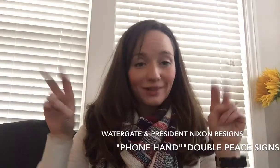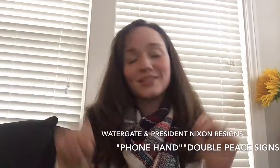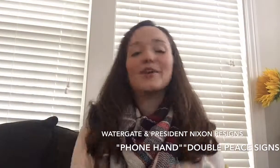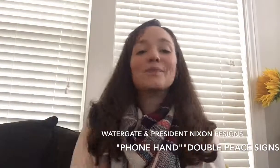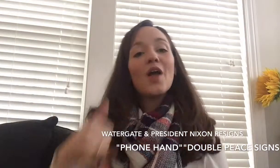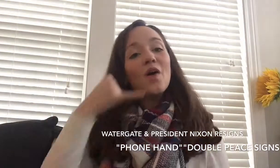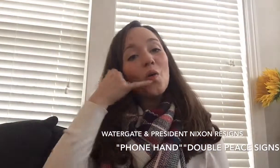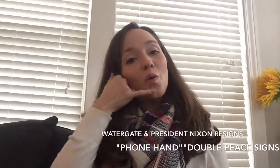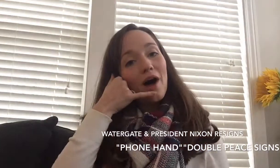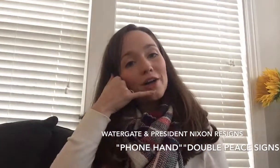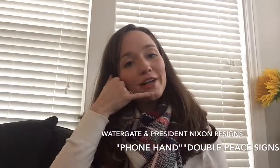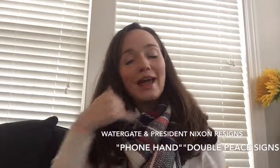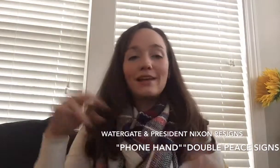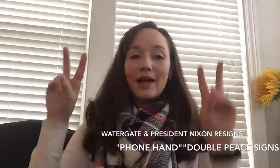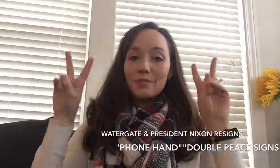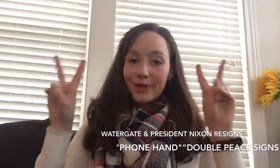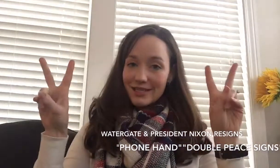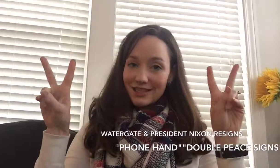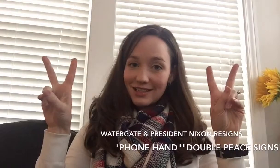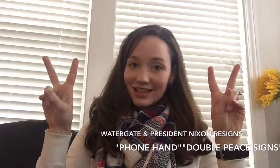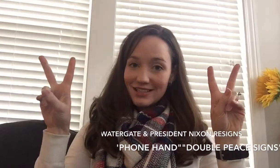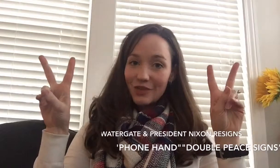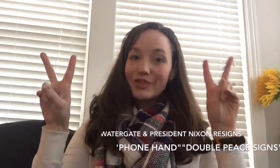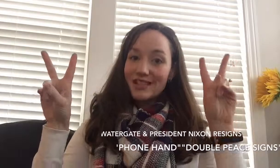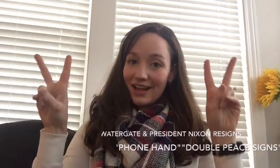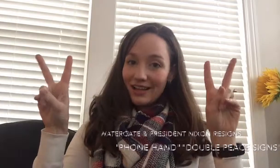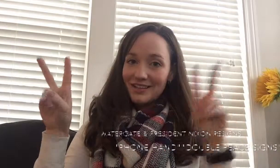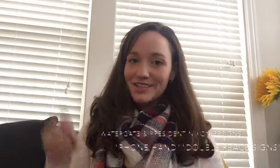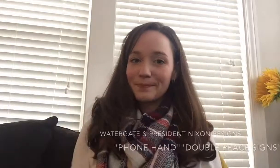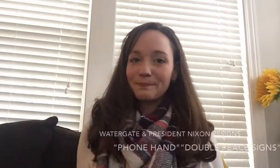So Watergate and President Nixon resigns.